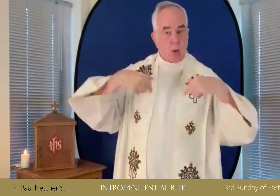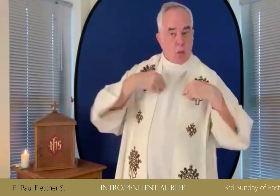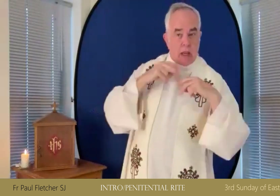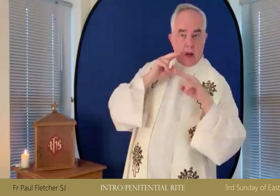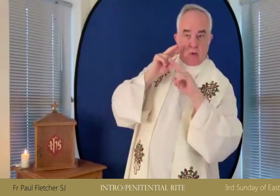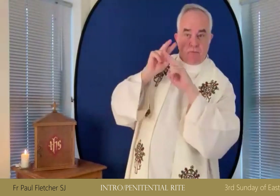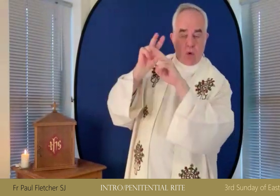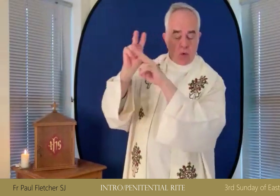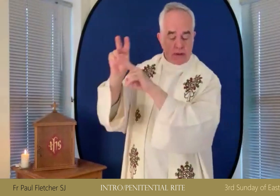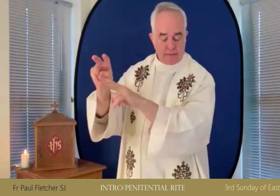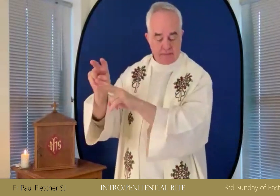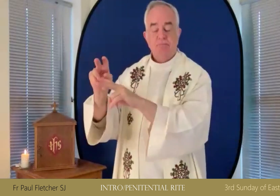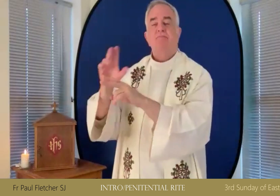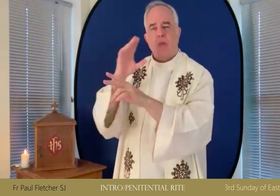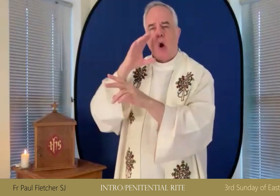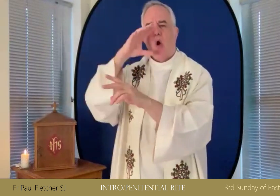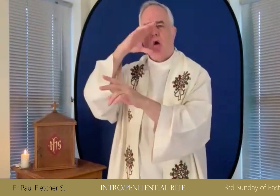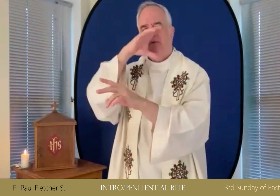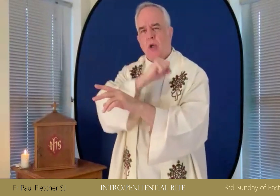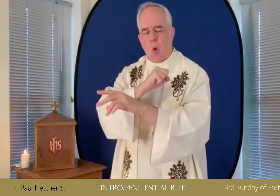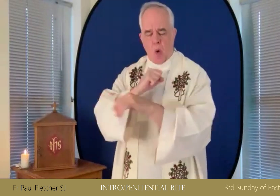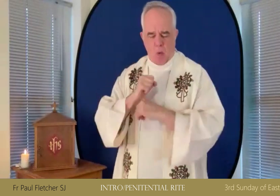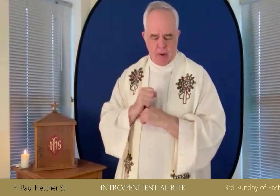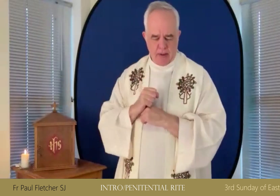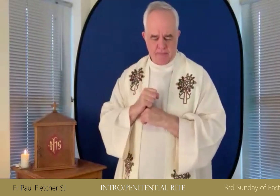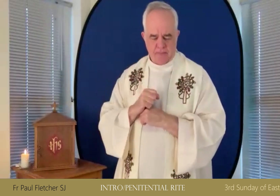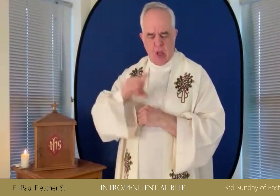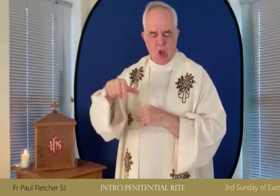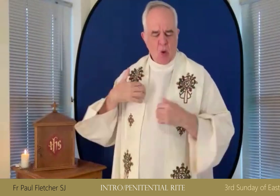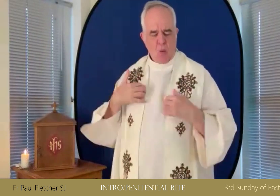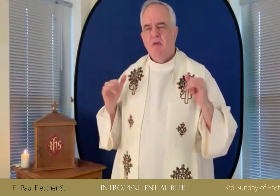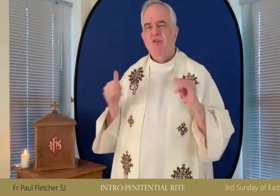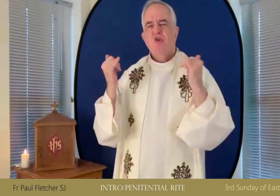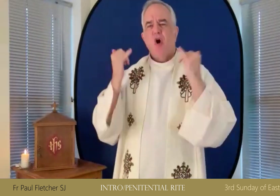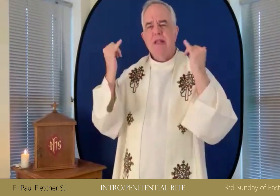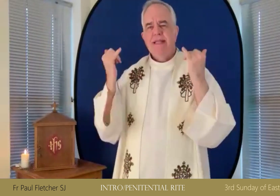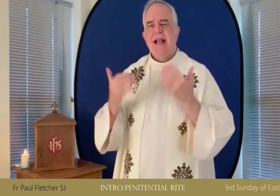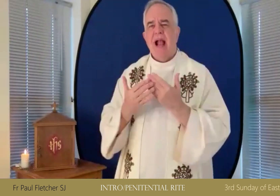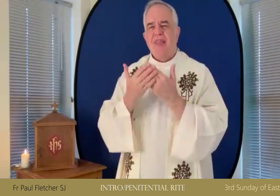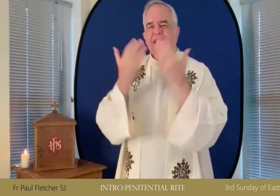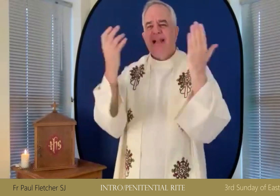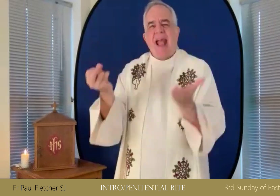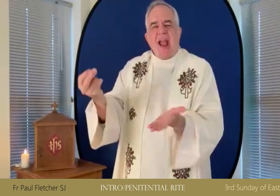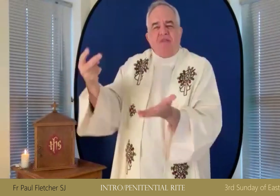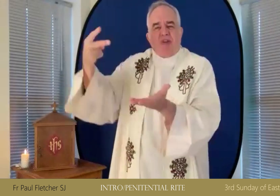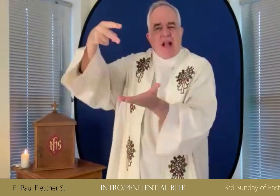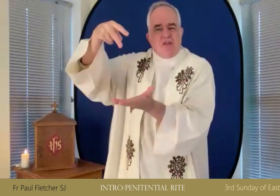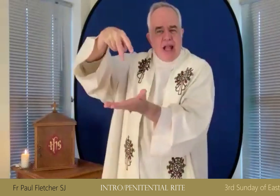we look forward in confident hope, we rejoice in the day of the